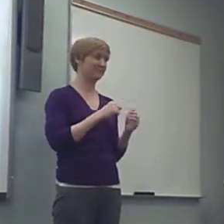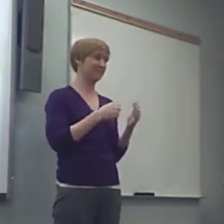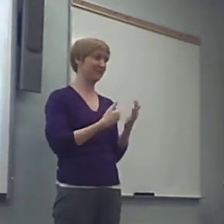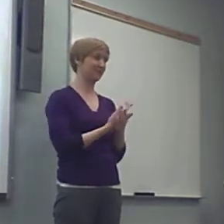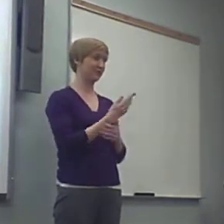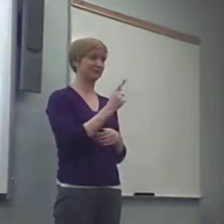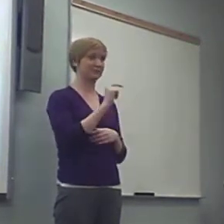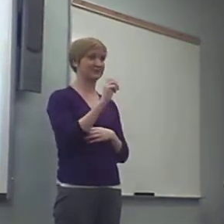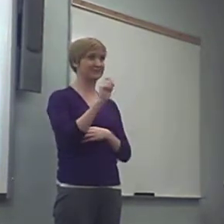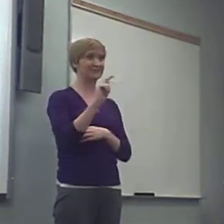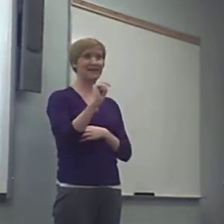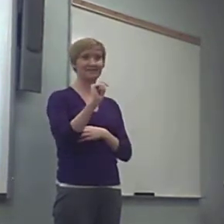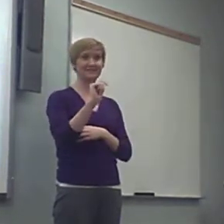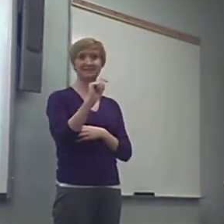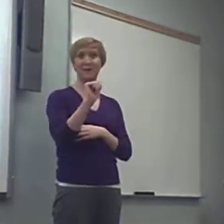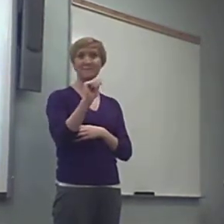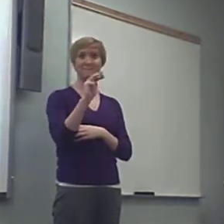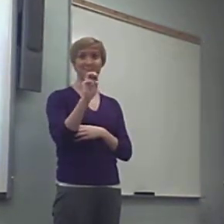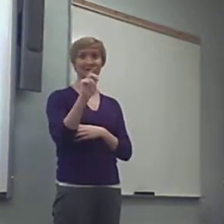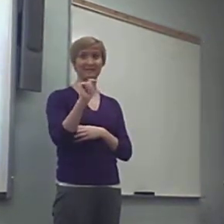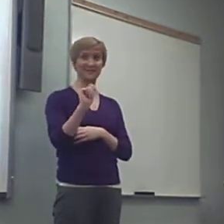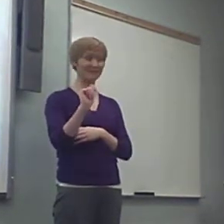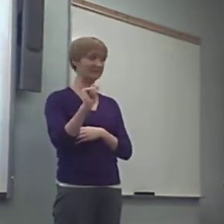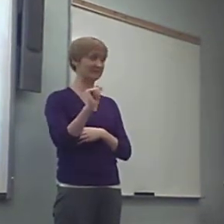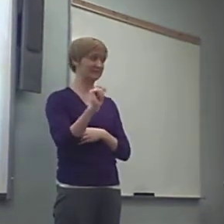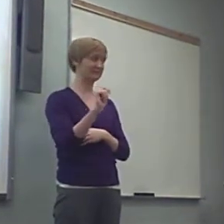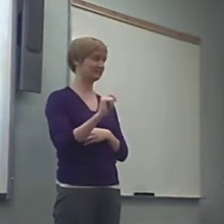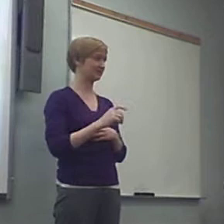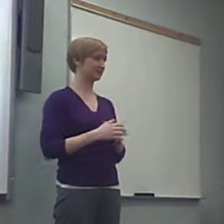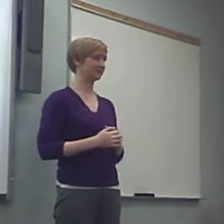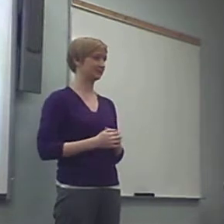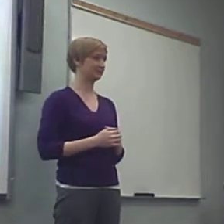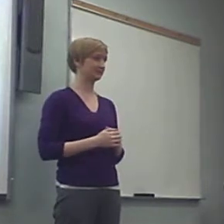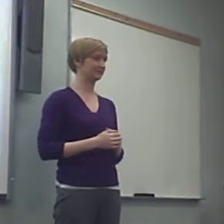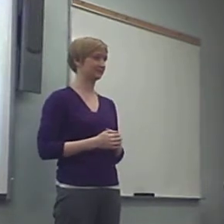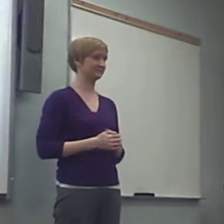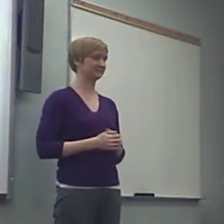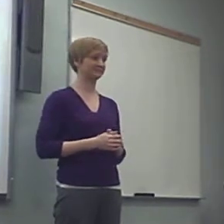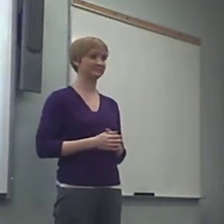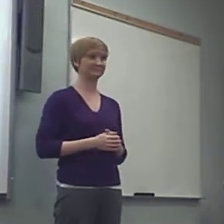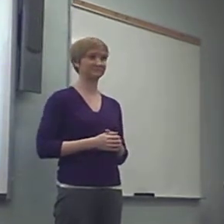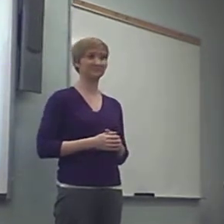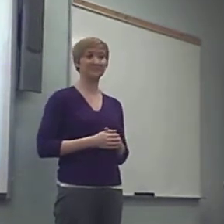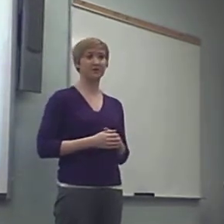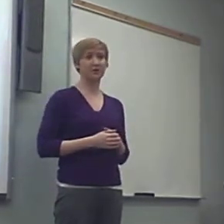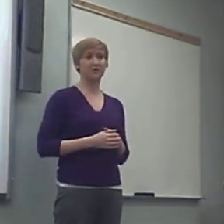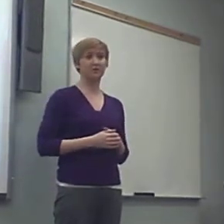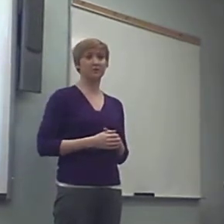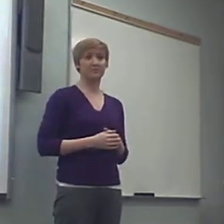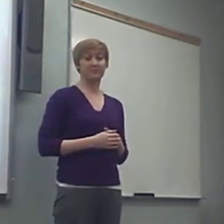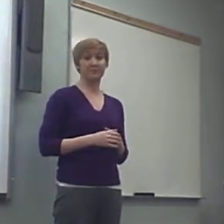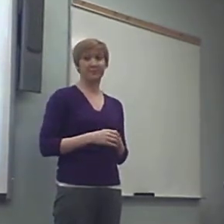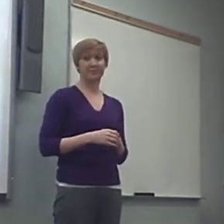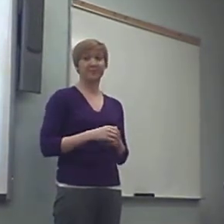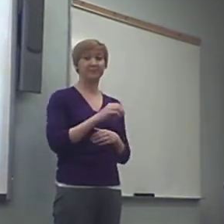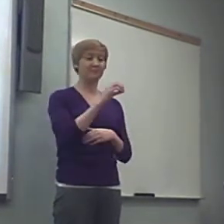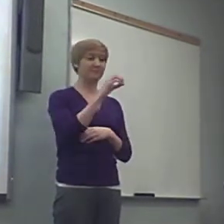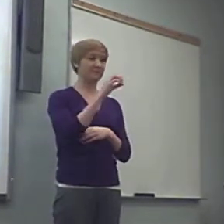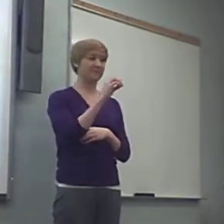have a better format, things are moving along a little more quickly. They're using concepts they use there in the Old Testament, but now almost the whole Bible is translated.